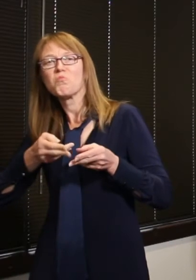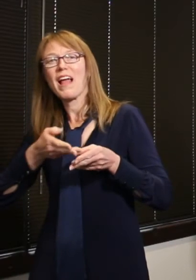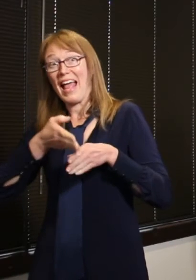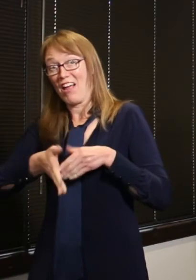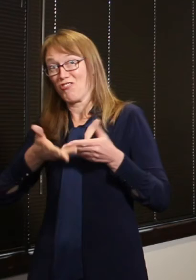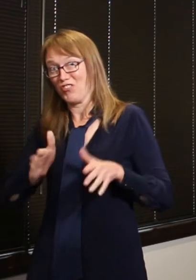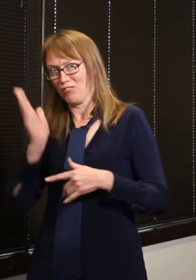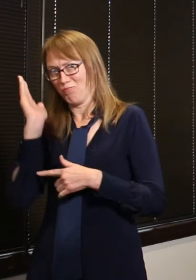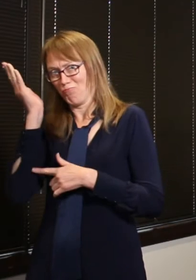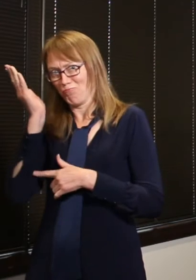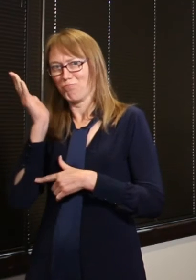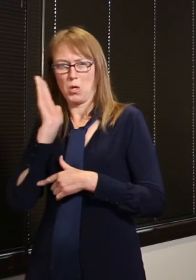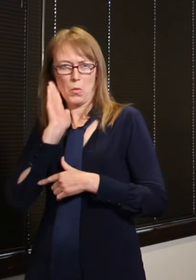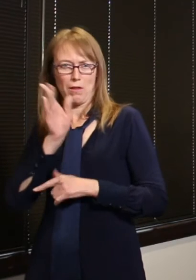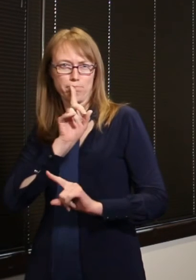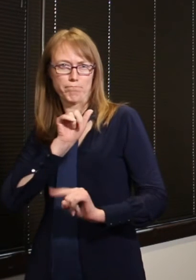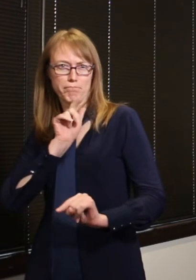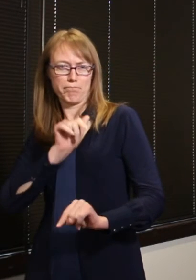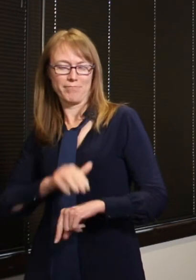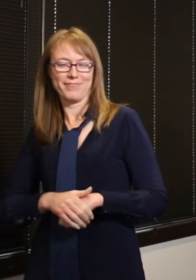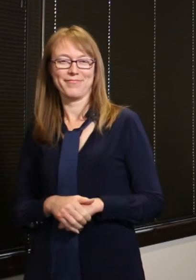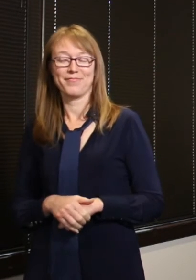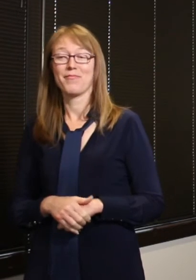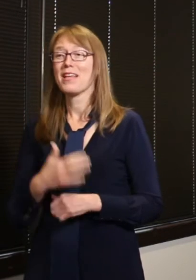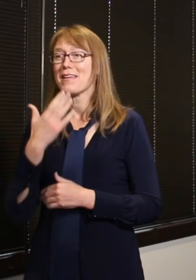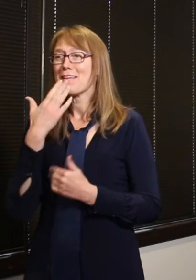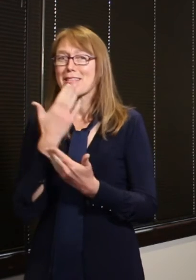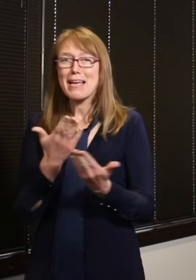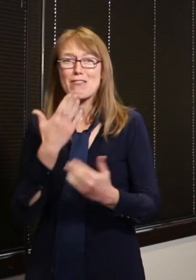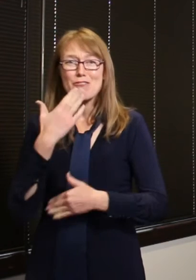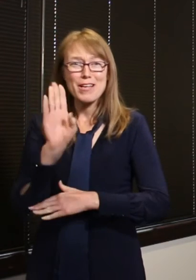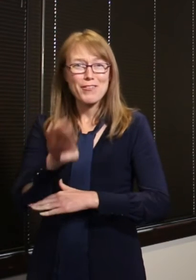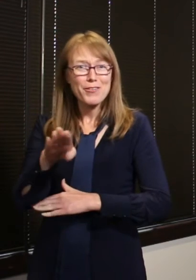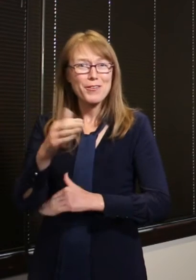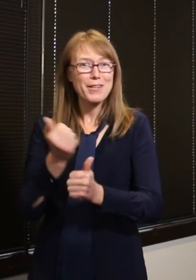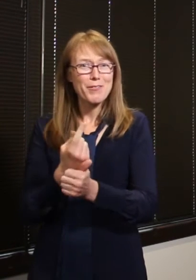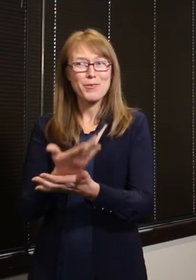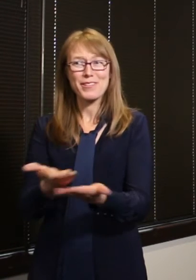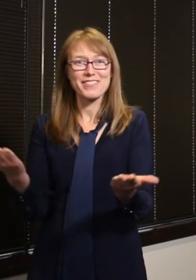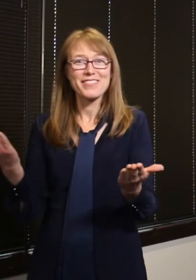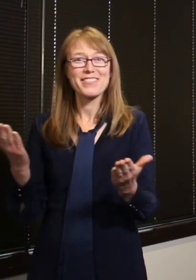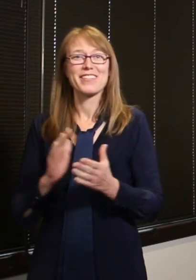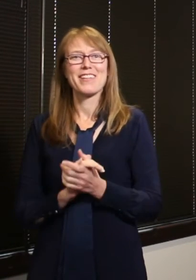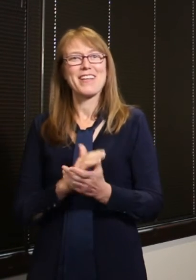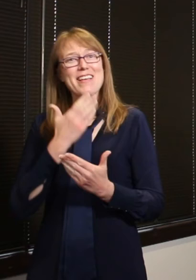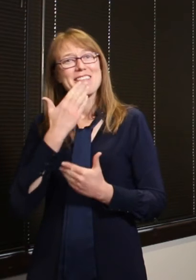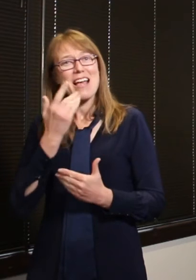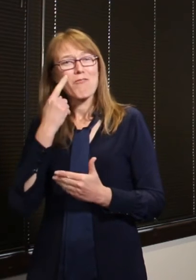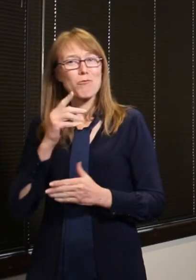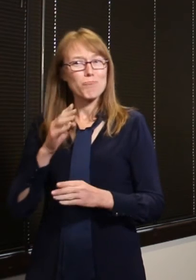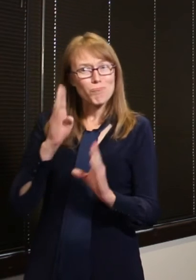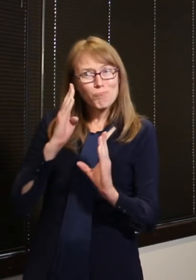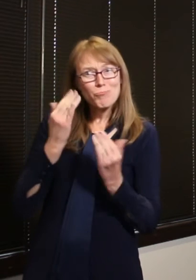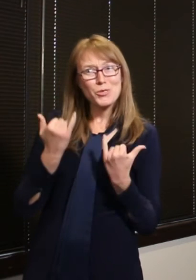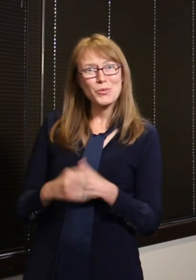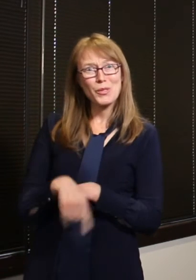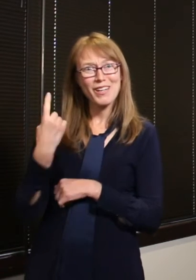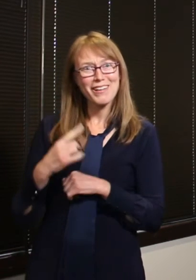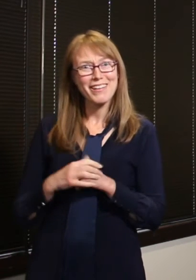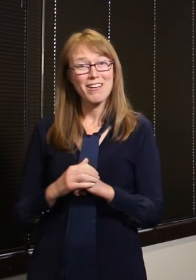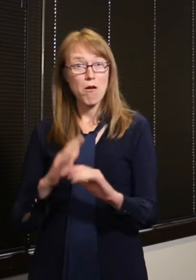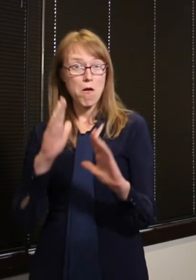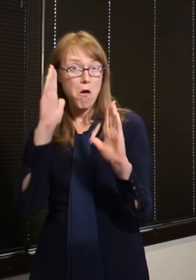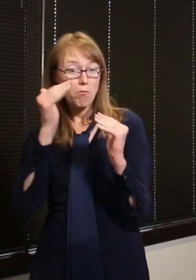Okay, great. Thank you, and good afternoon, everybody, and thanks for spending some time with us today. I hope everyone's having a great day so